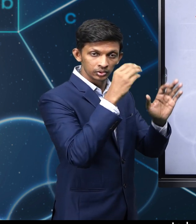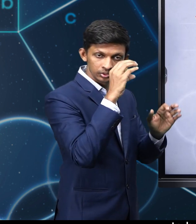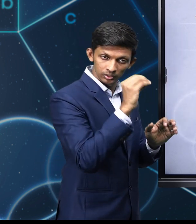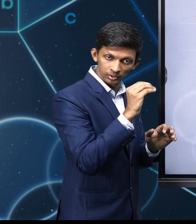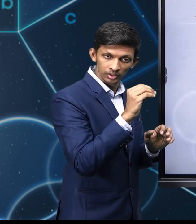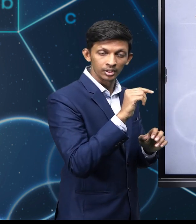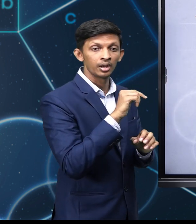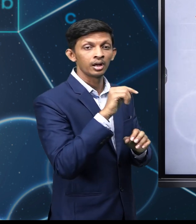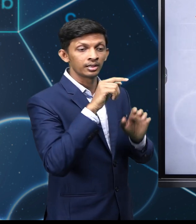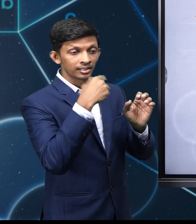Number of workers